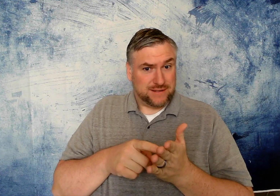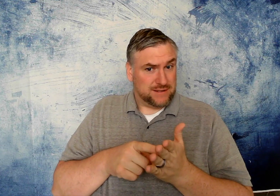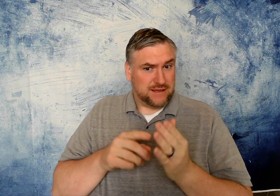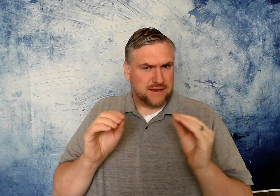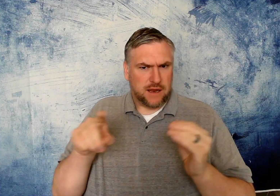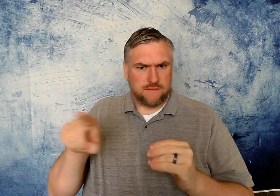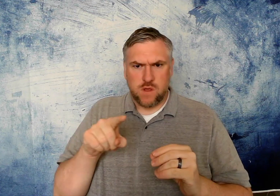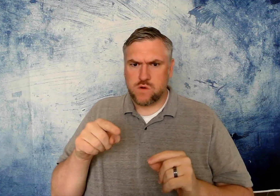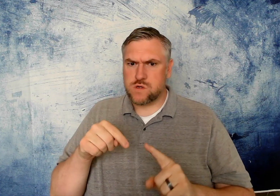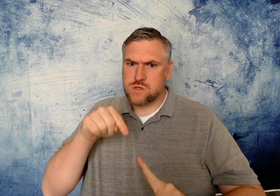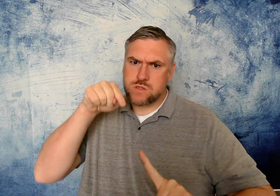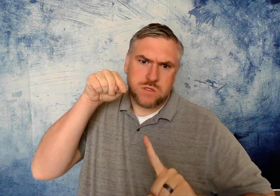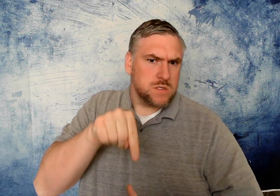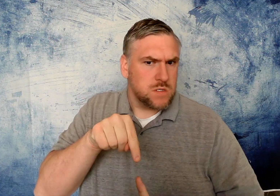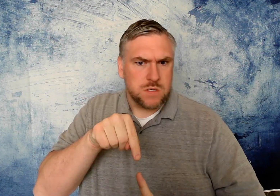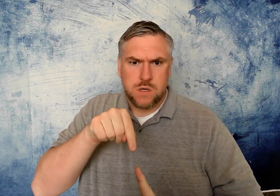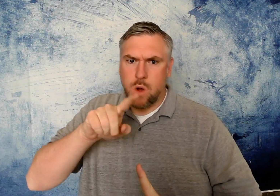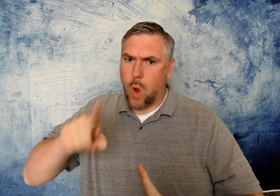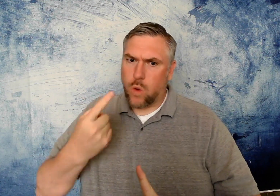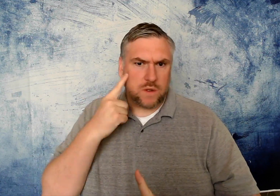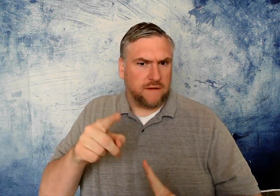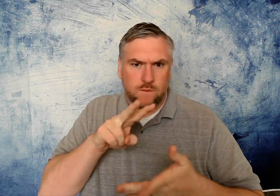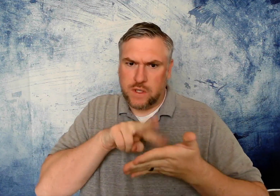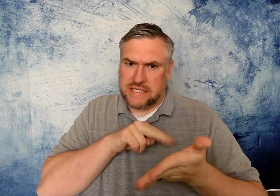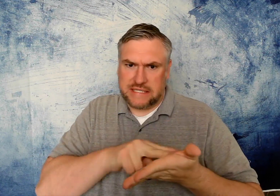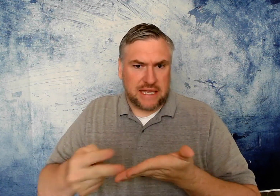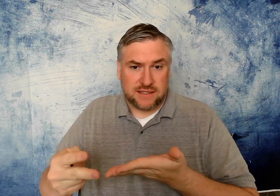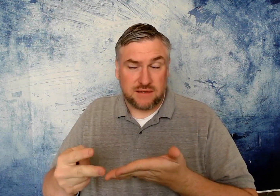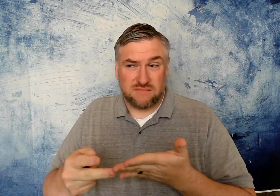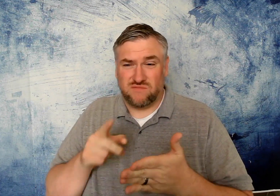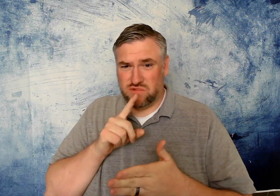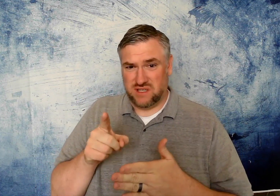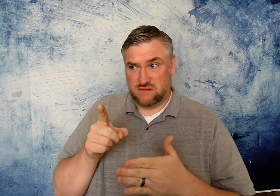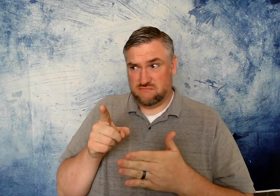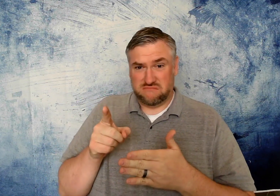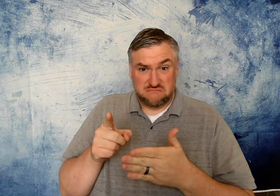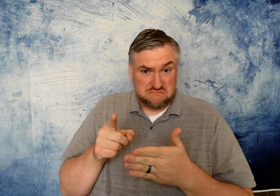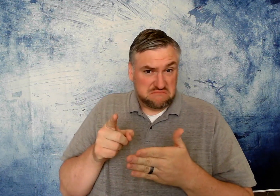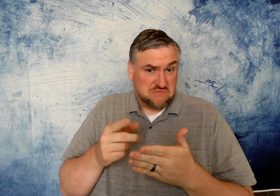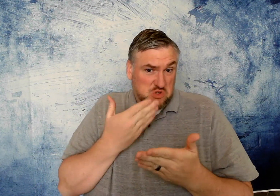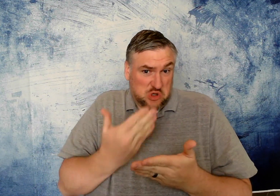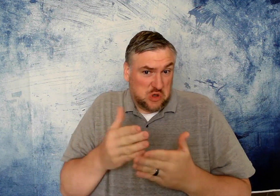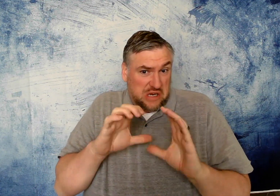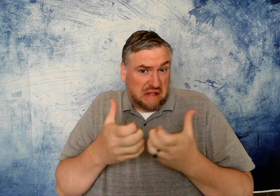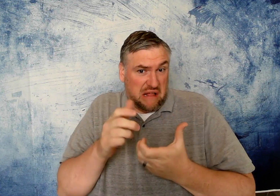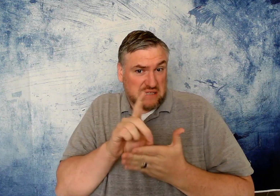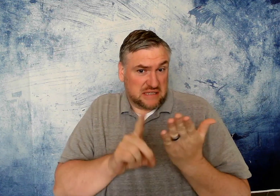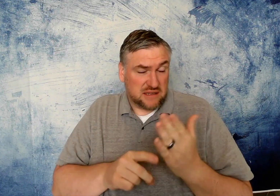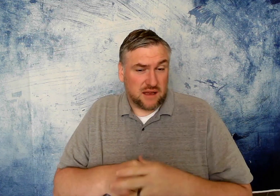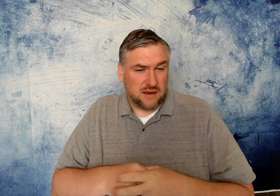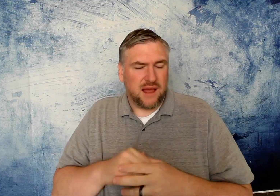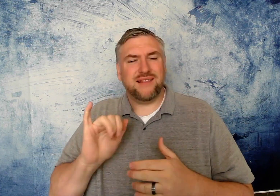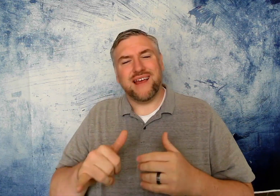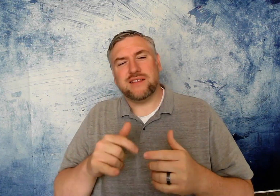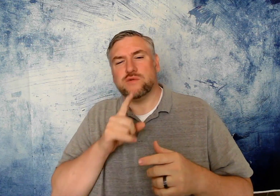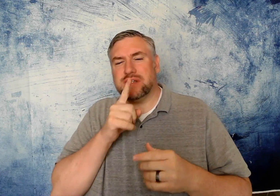Now notice none of those are, dyslexia specific, only for a student with dyslexia. Really, it's good class